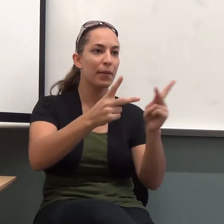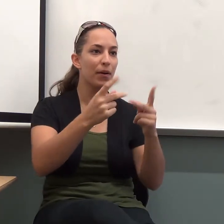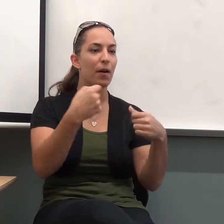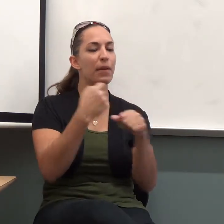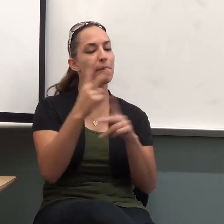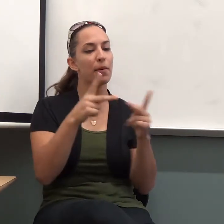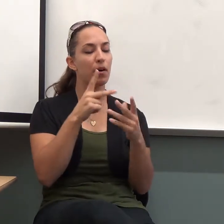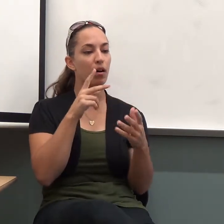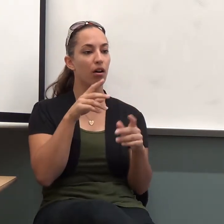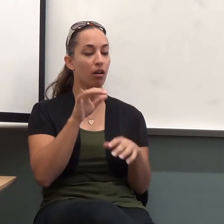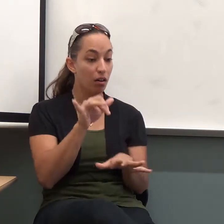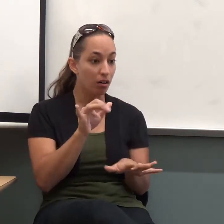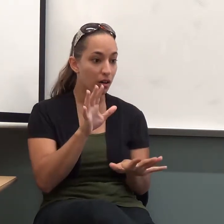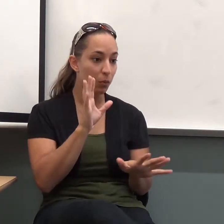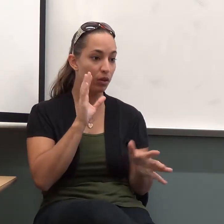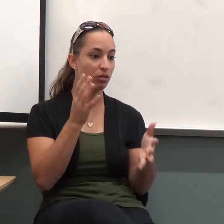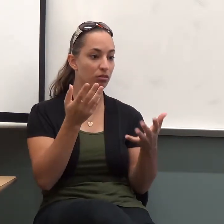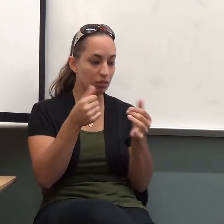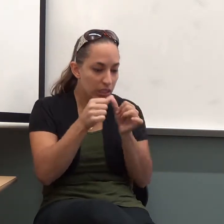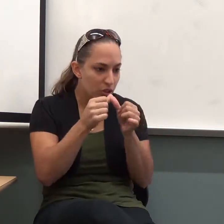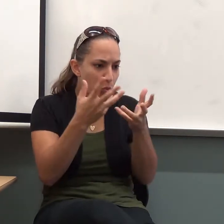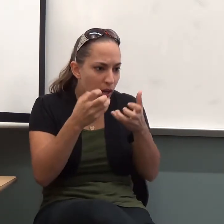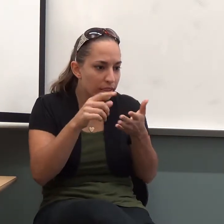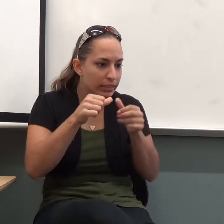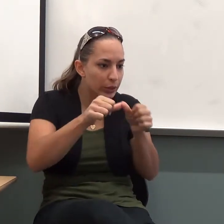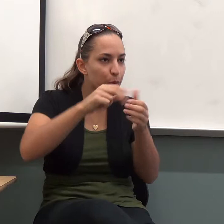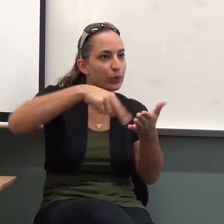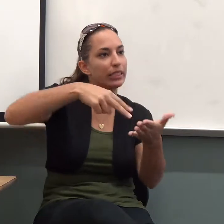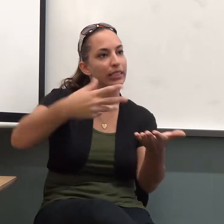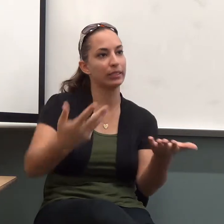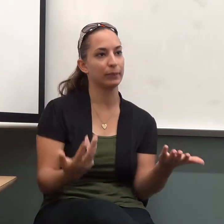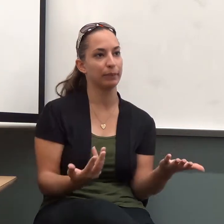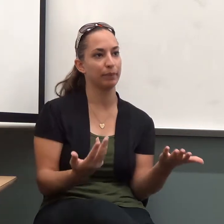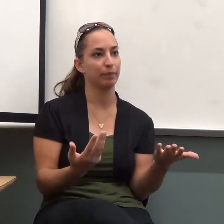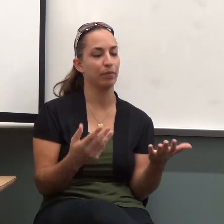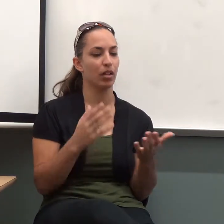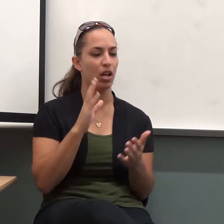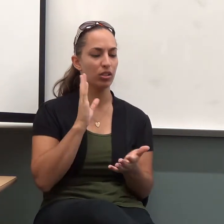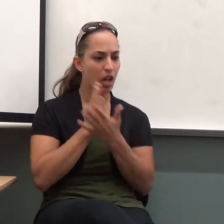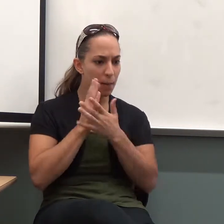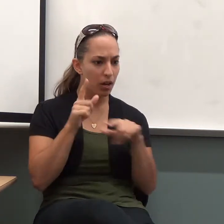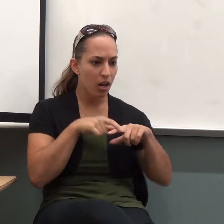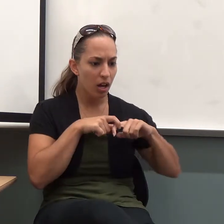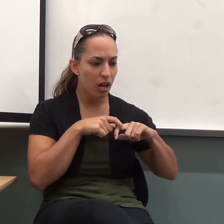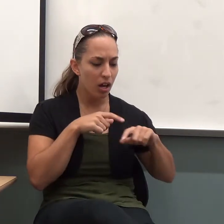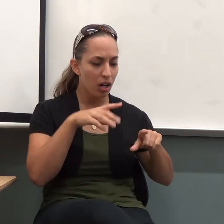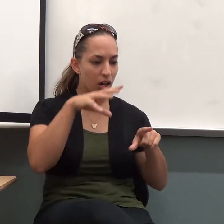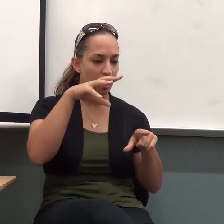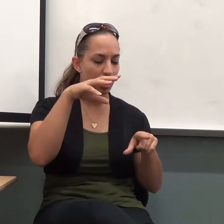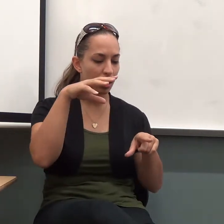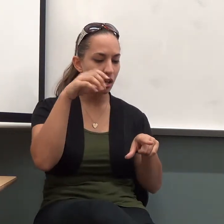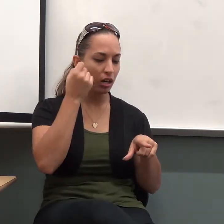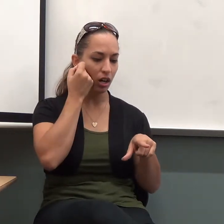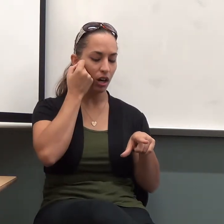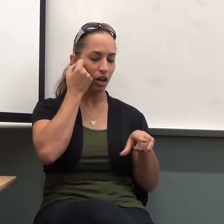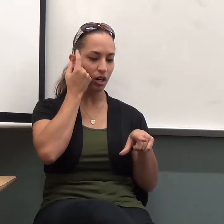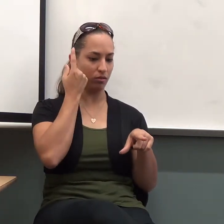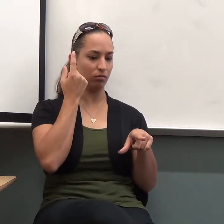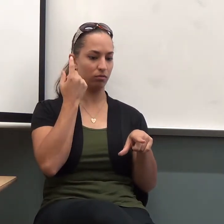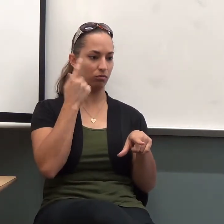continue reading. They want to continue reading. Okay? They stop, they take it in, they go, oh, it has that moment of, and then they read